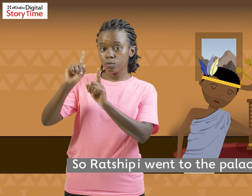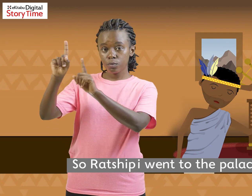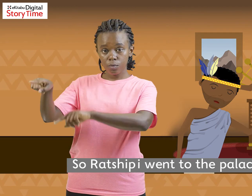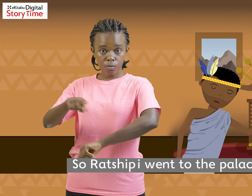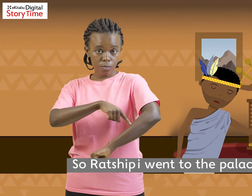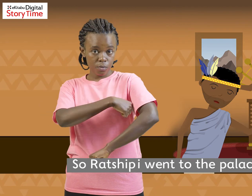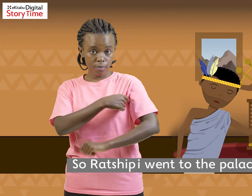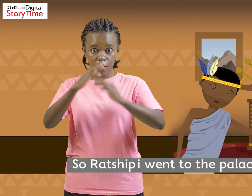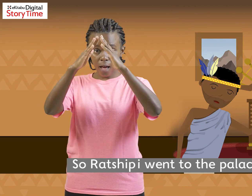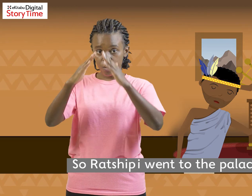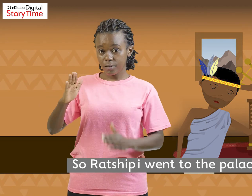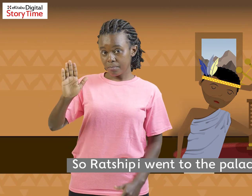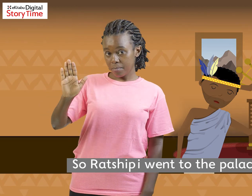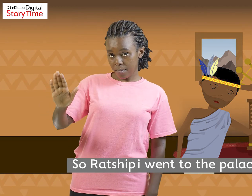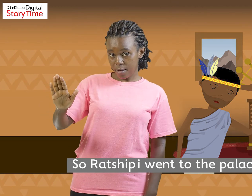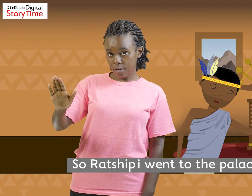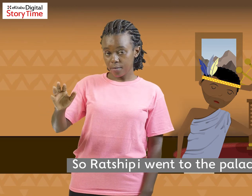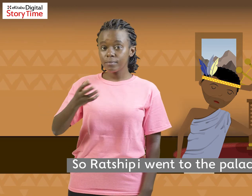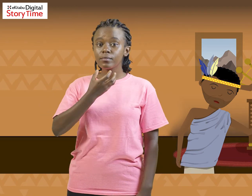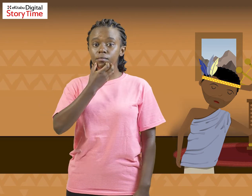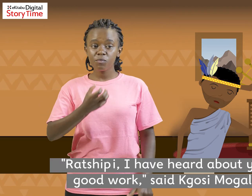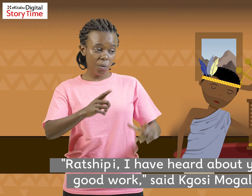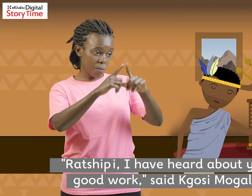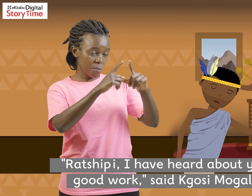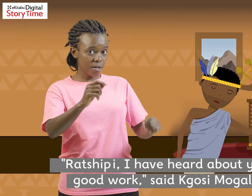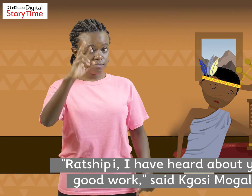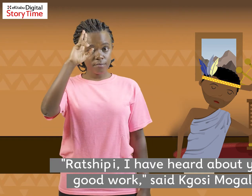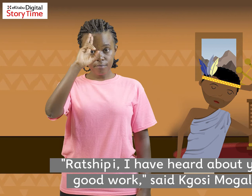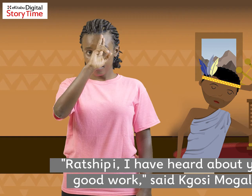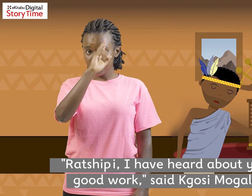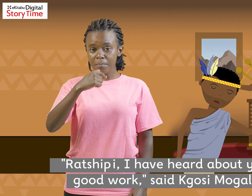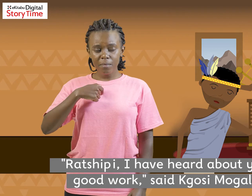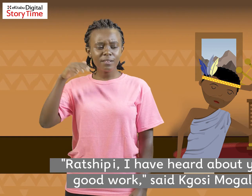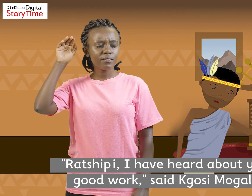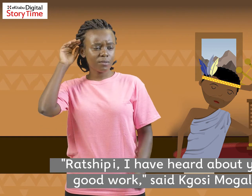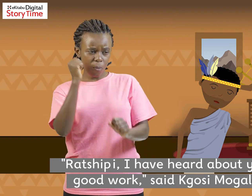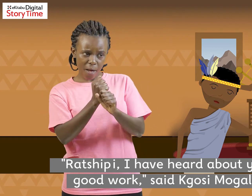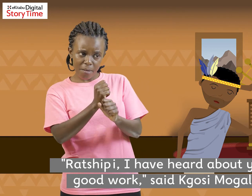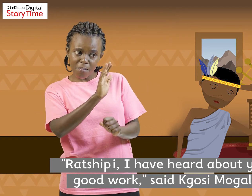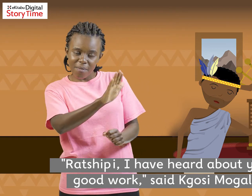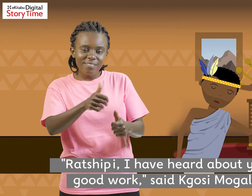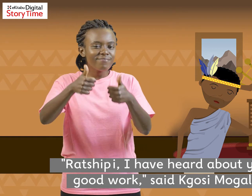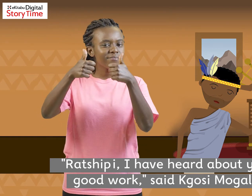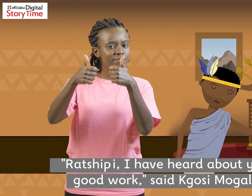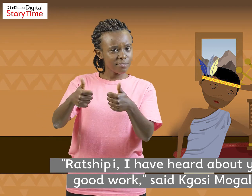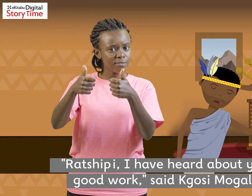So Ratshipi went to the palace. "Ratshipi, I heard about your good work," said Gosi